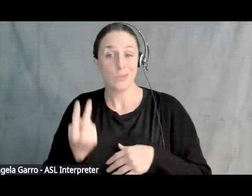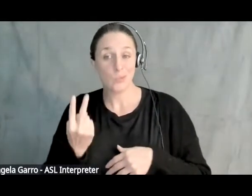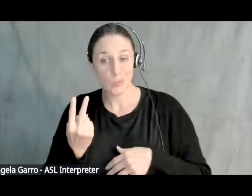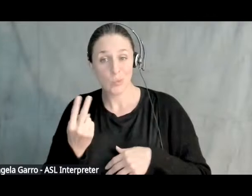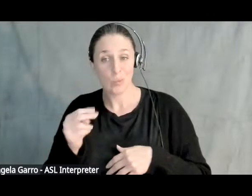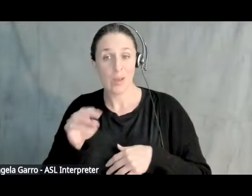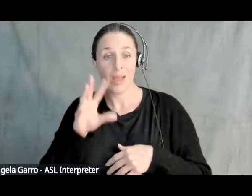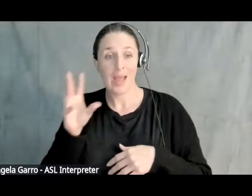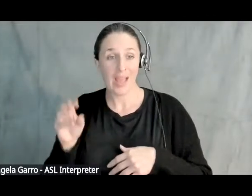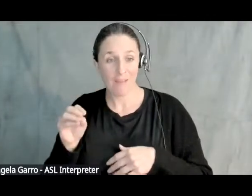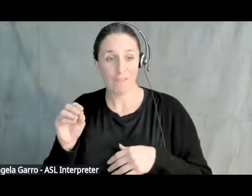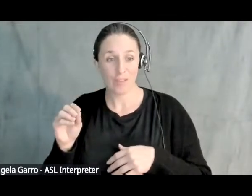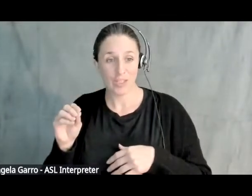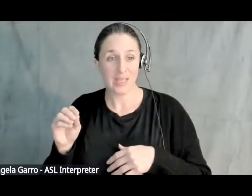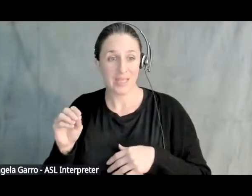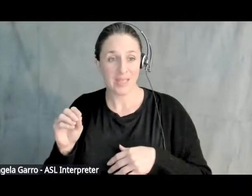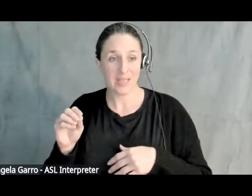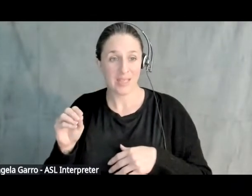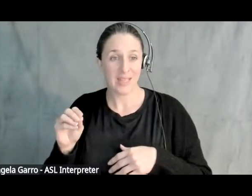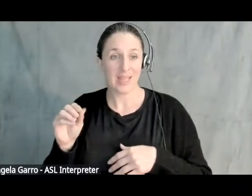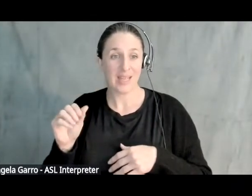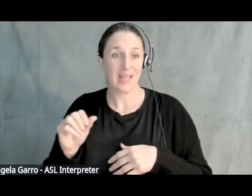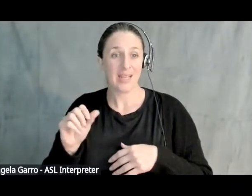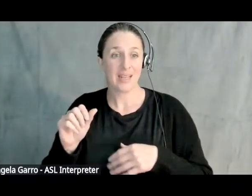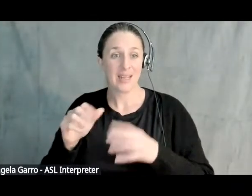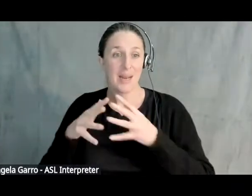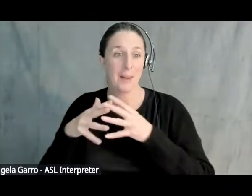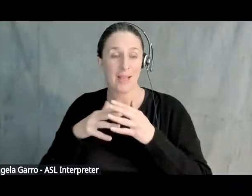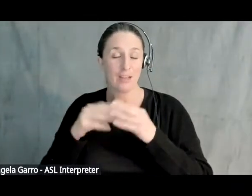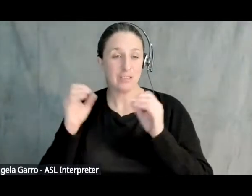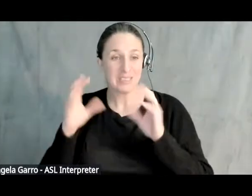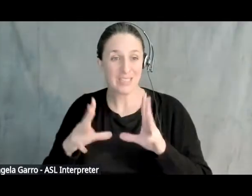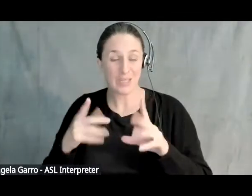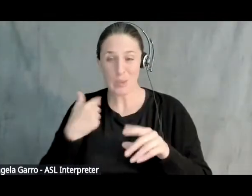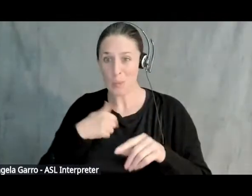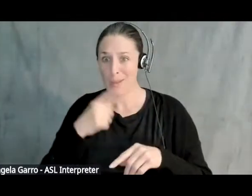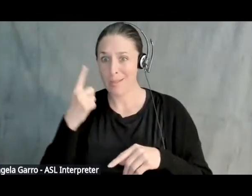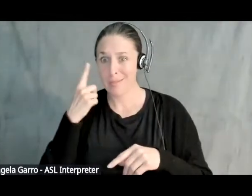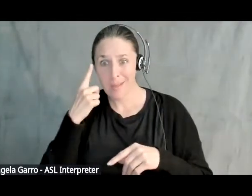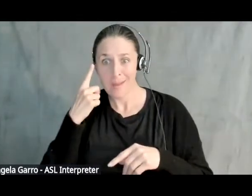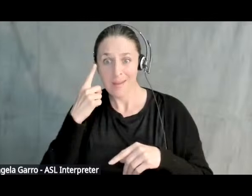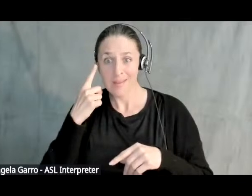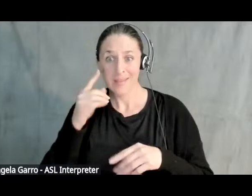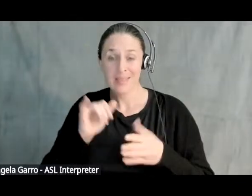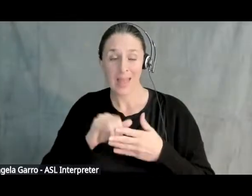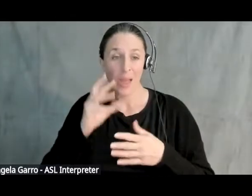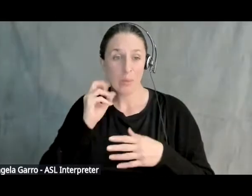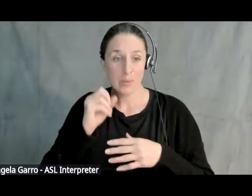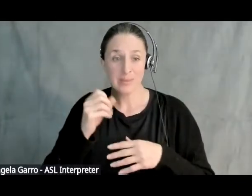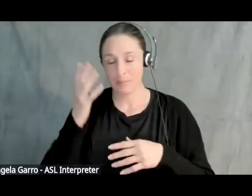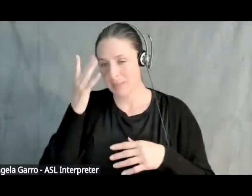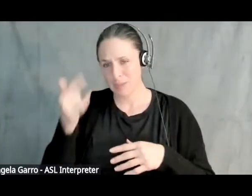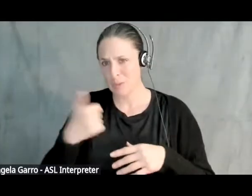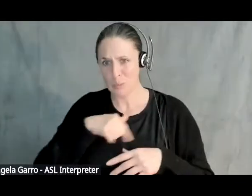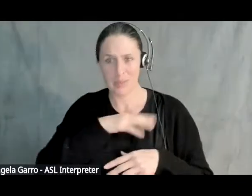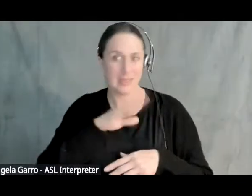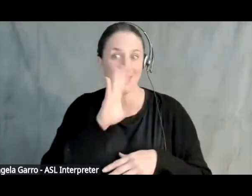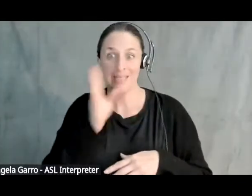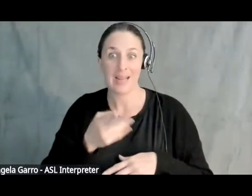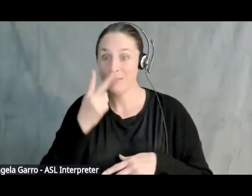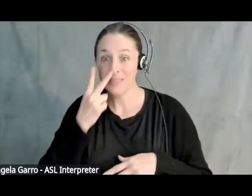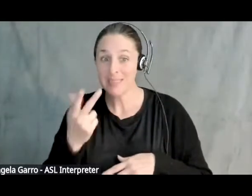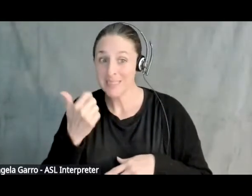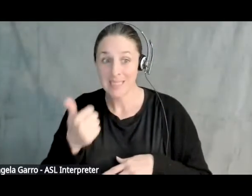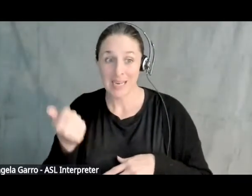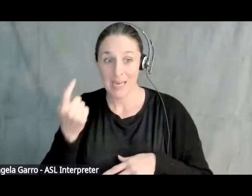African-American teachers, and we just thought that was real. I mean, it's just like, because we had never seen anybody.